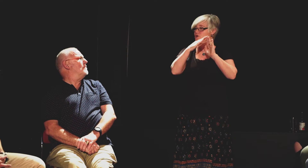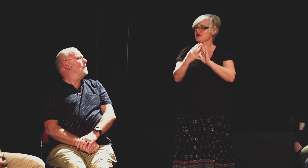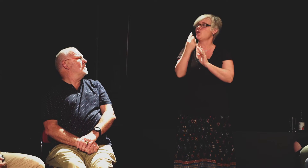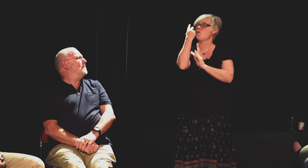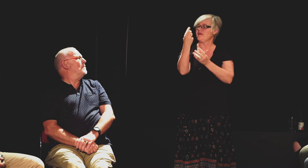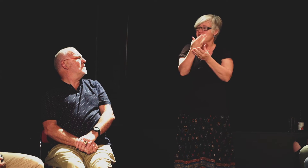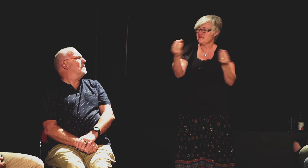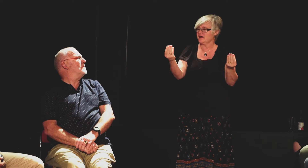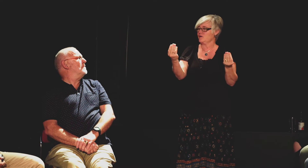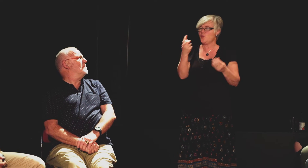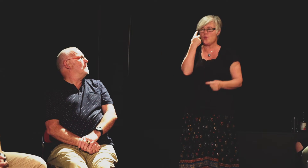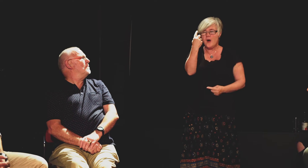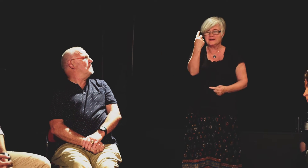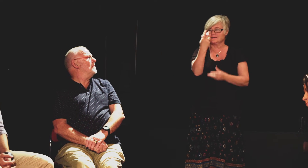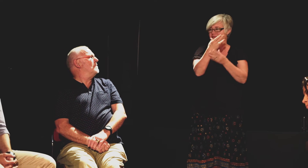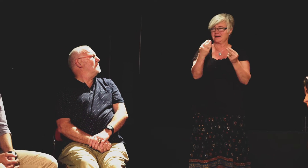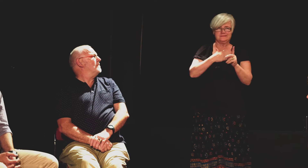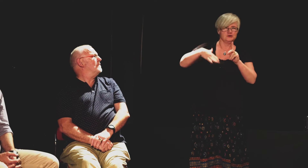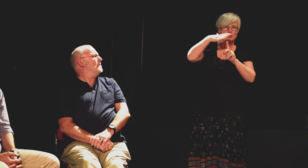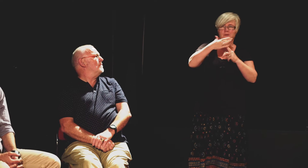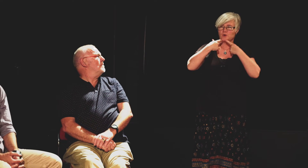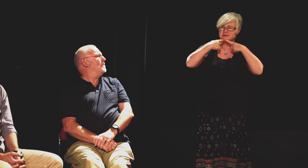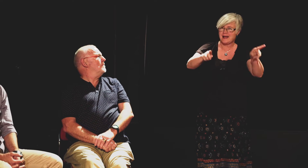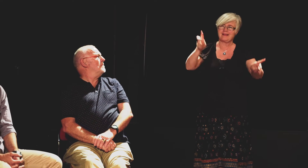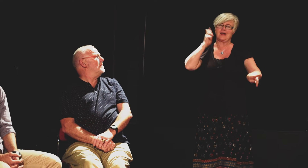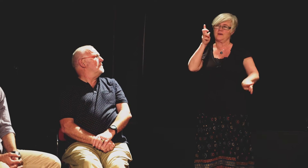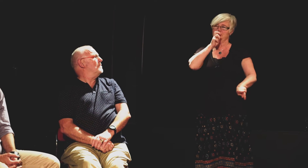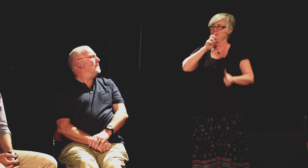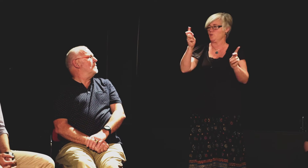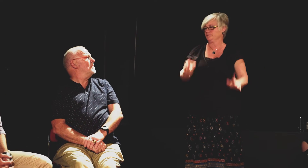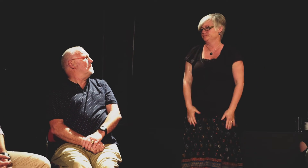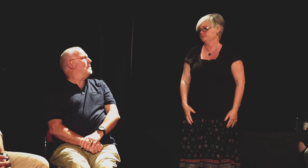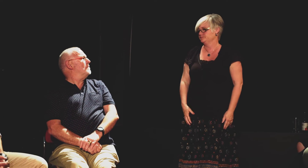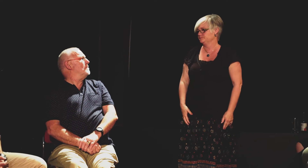them to know?